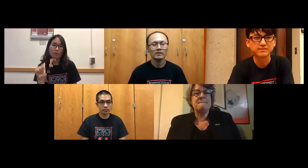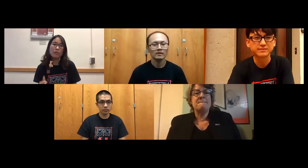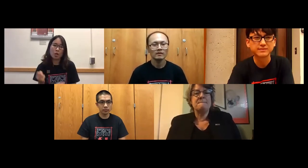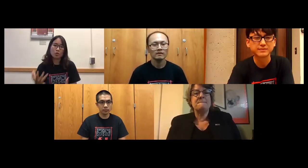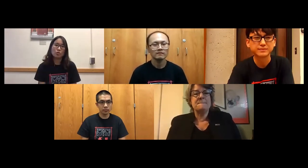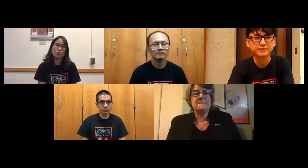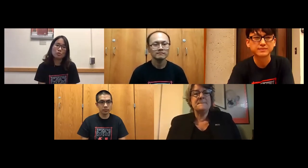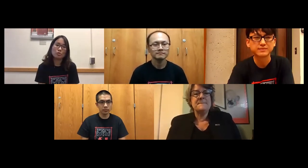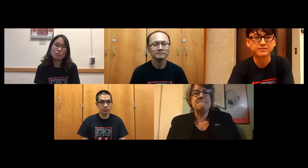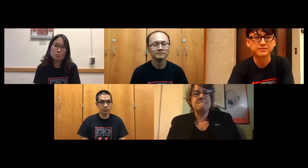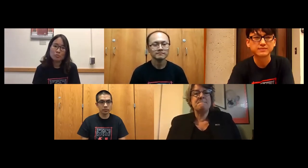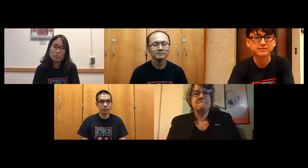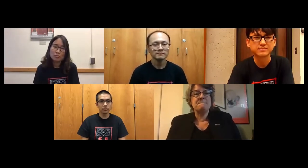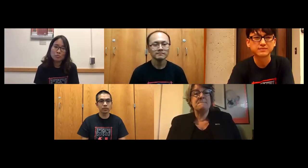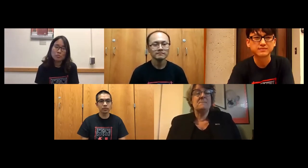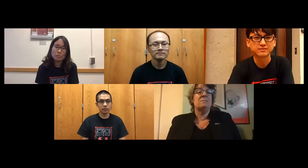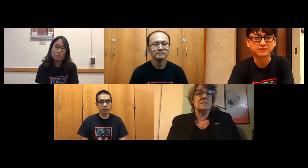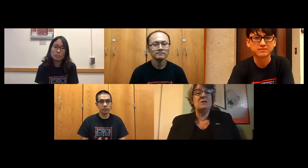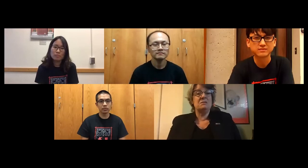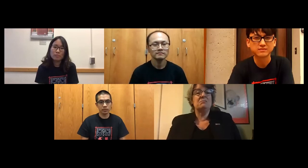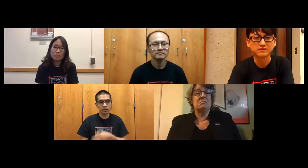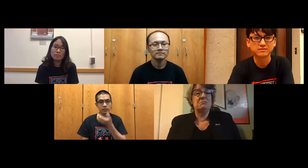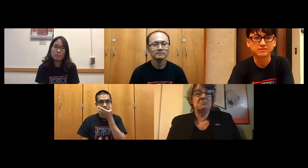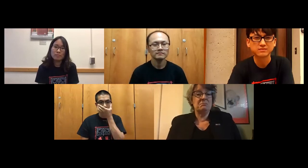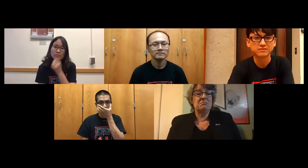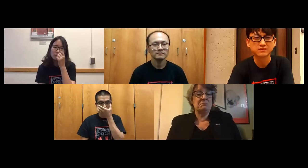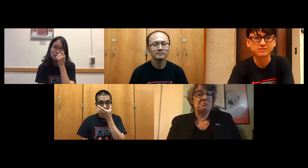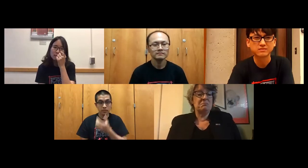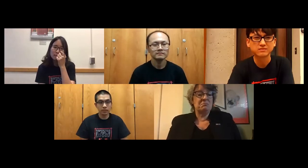Now, many of them are quotas, but still hearing.